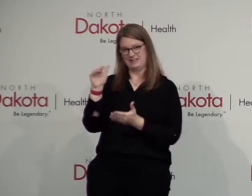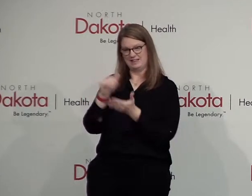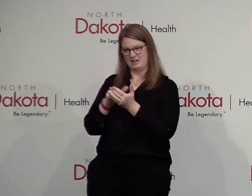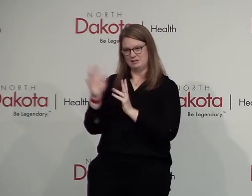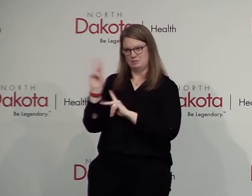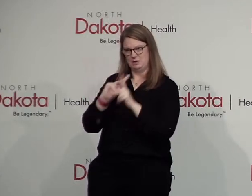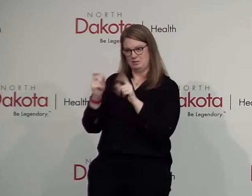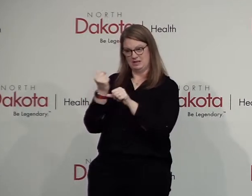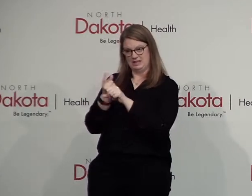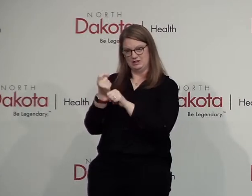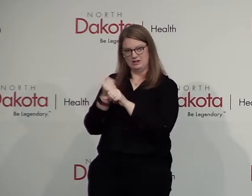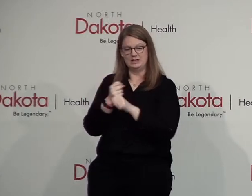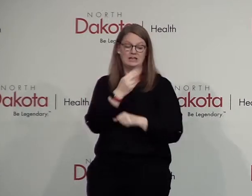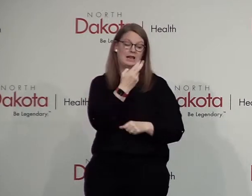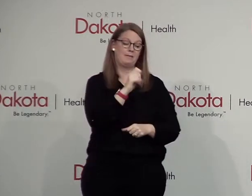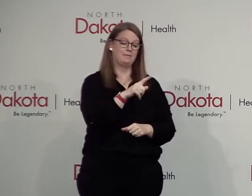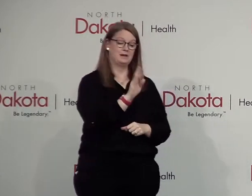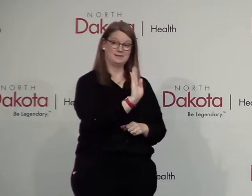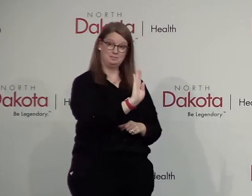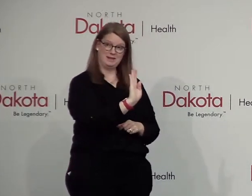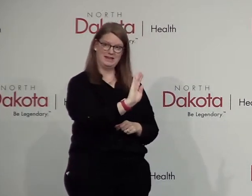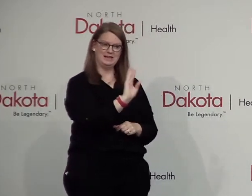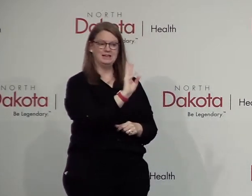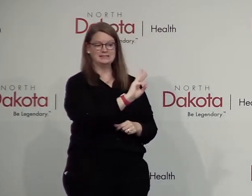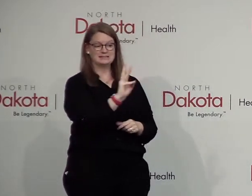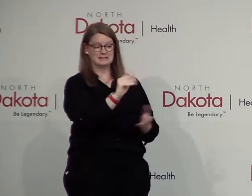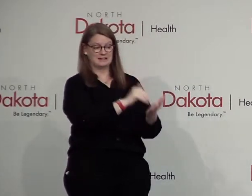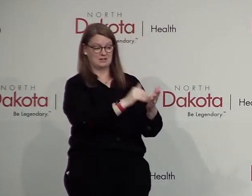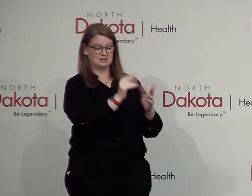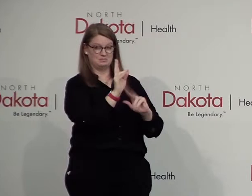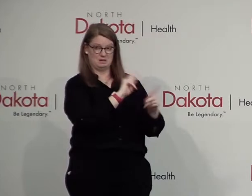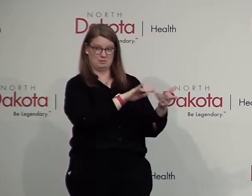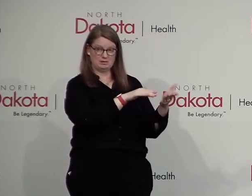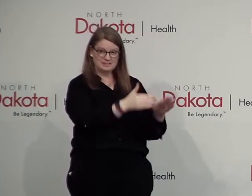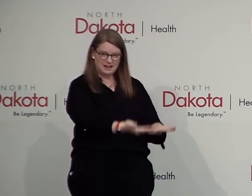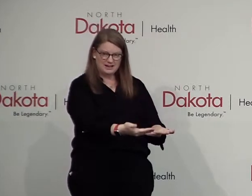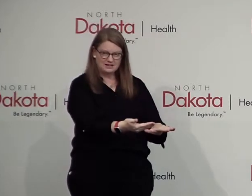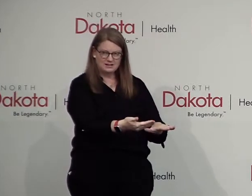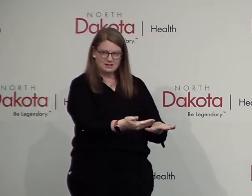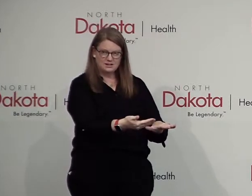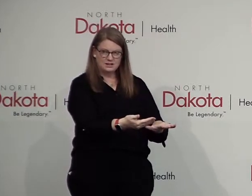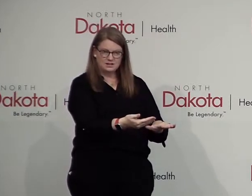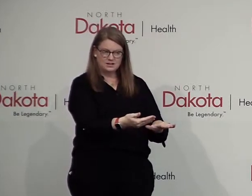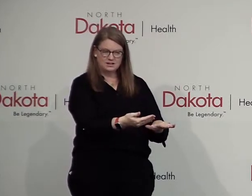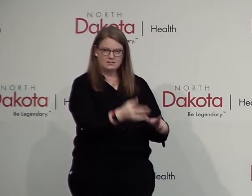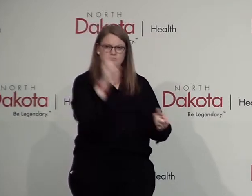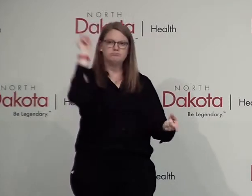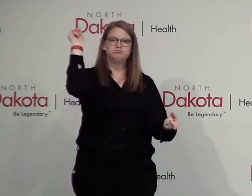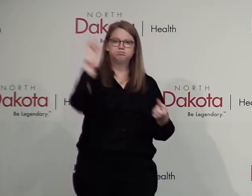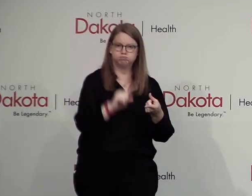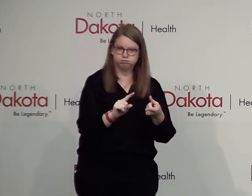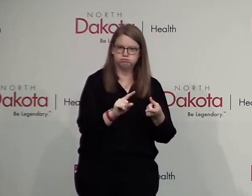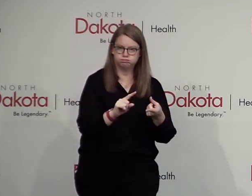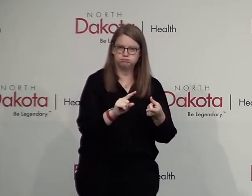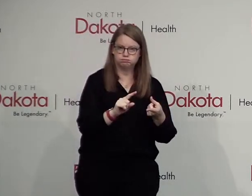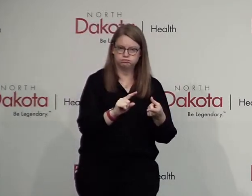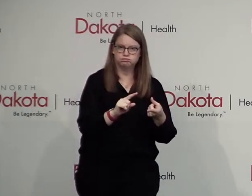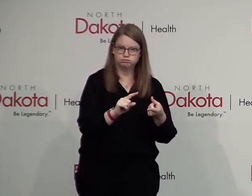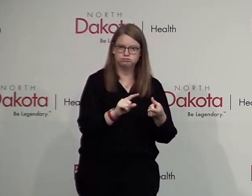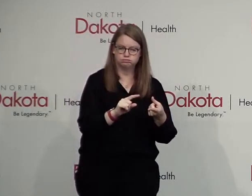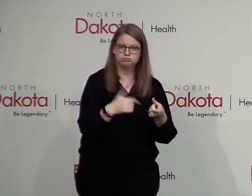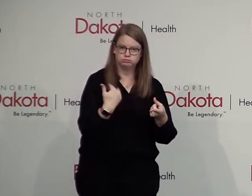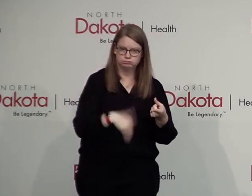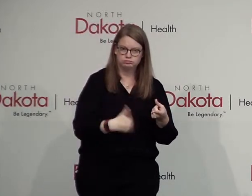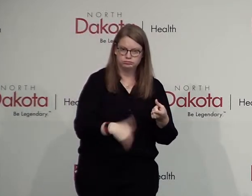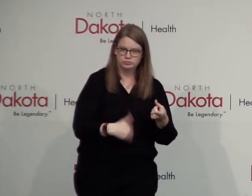117,000 people a year. Hepatitis B, 66,000. Those numbers have all been dramatically reduced. But the ones